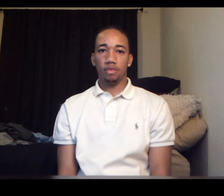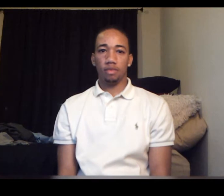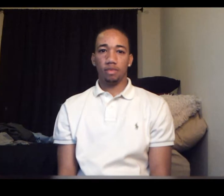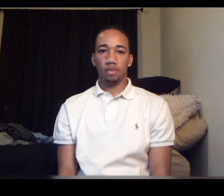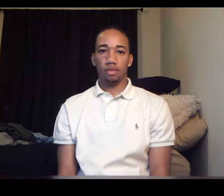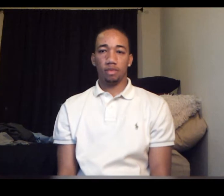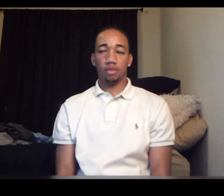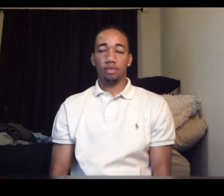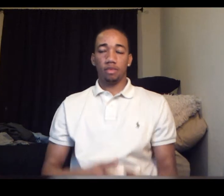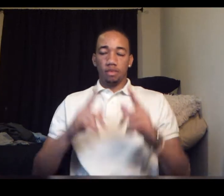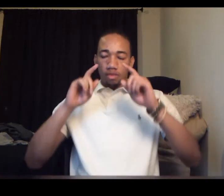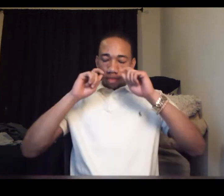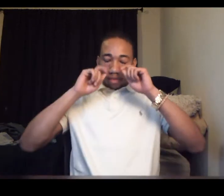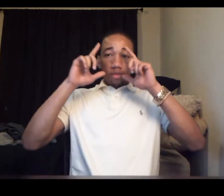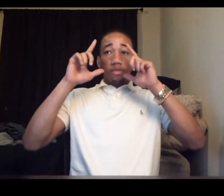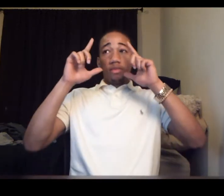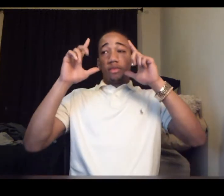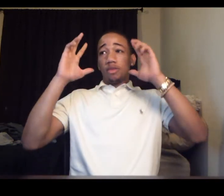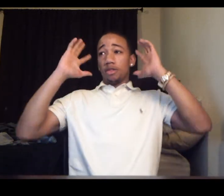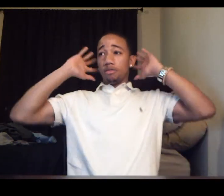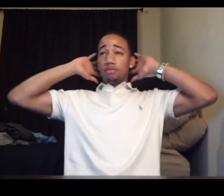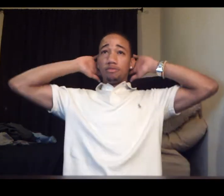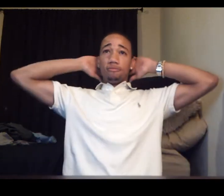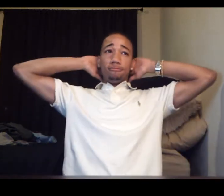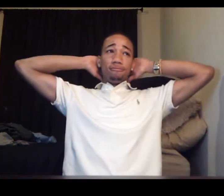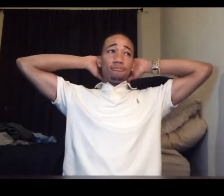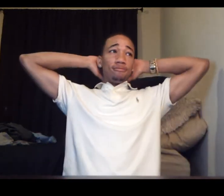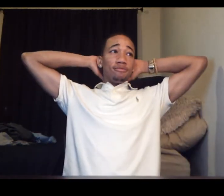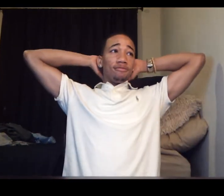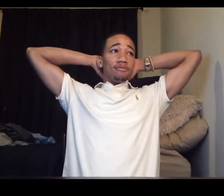same bed, but it feels just a little bit bigger now.